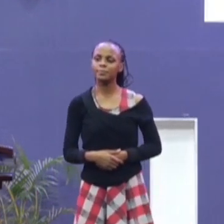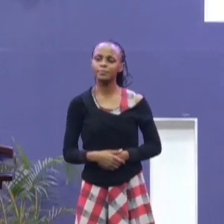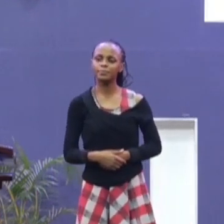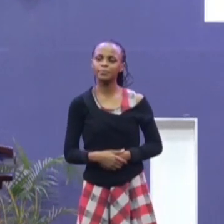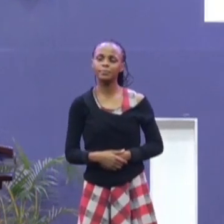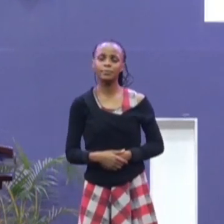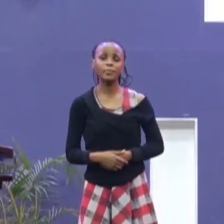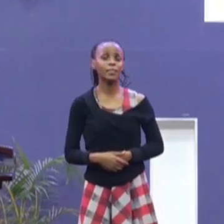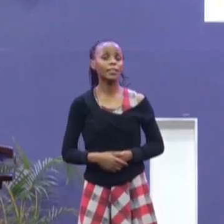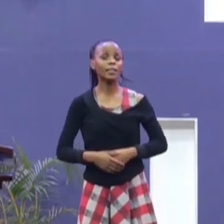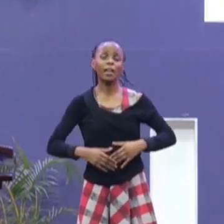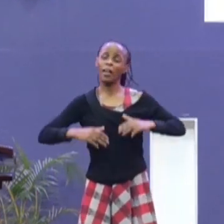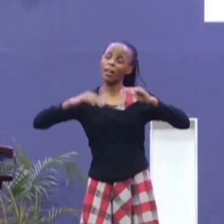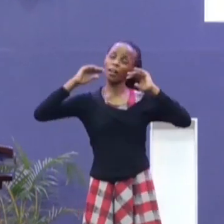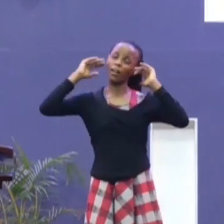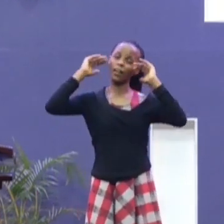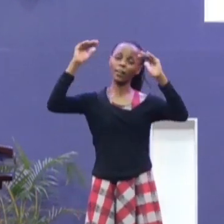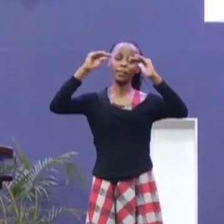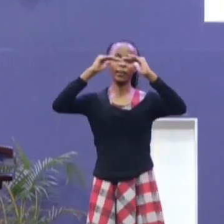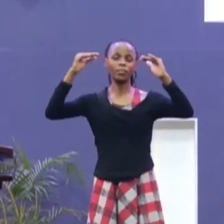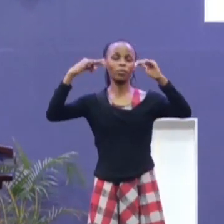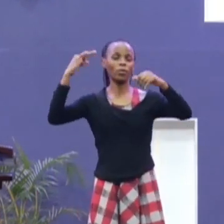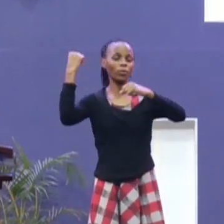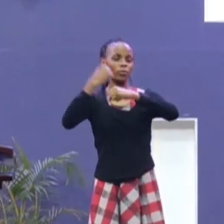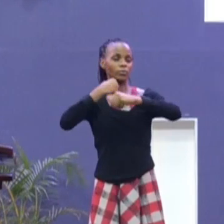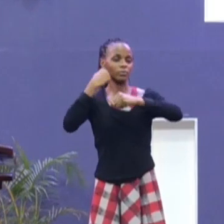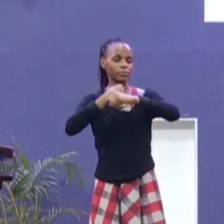By the way, it is a higher level of operation.